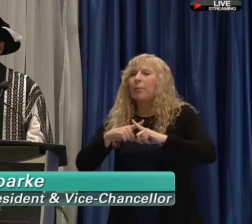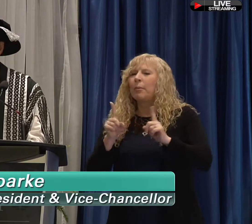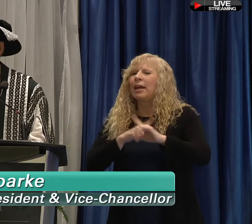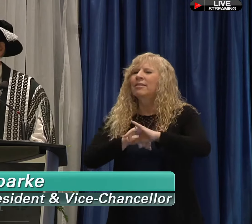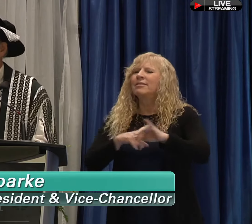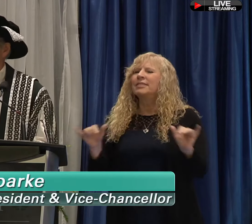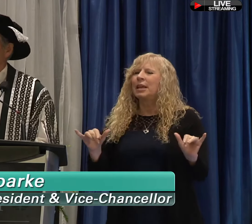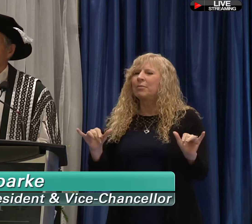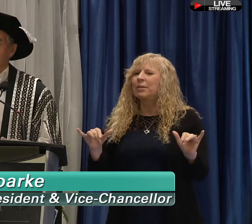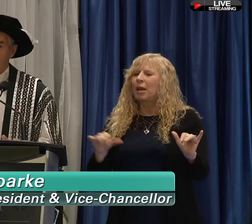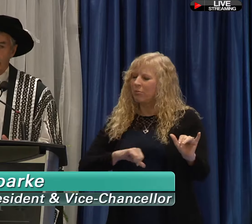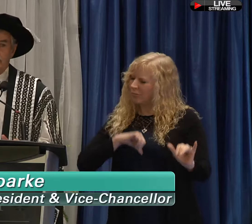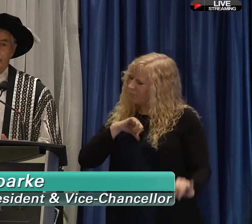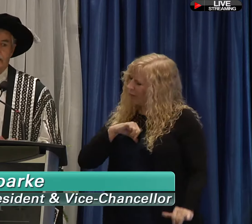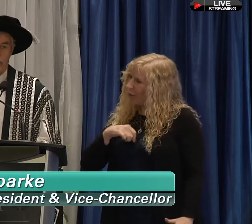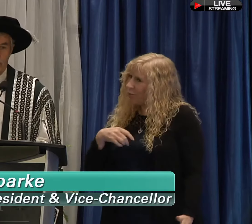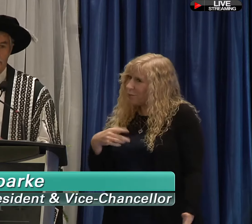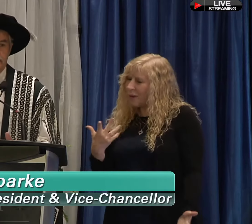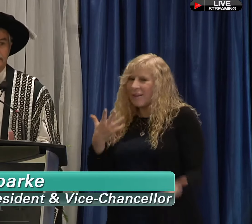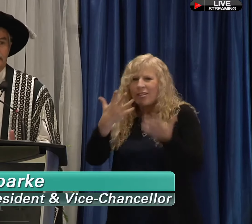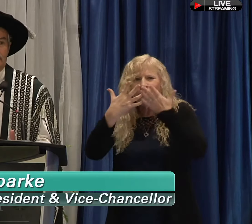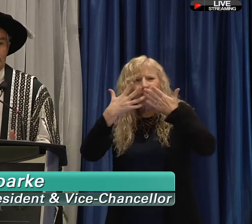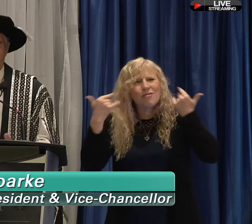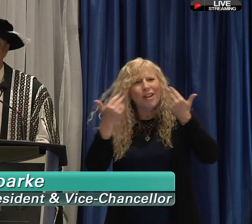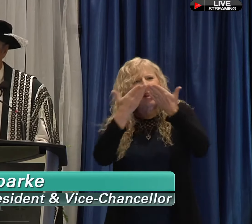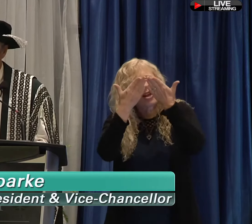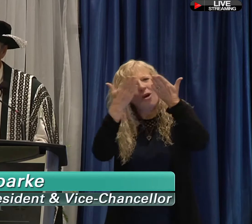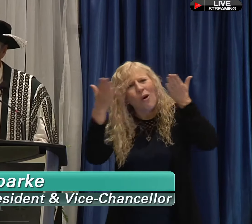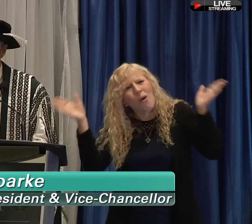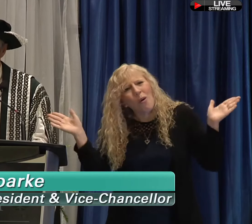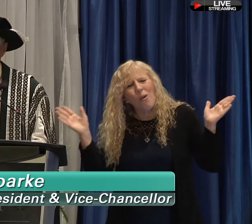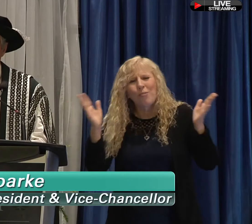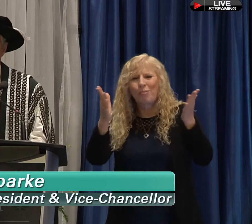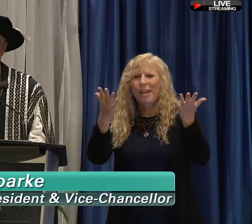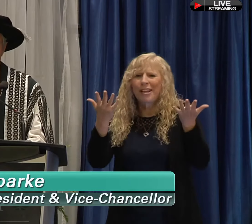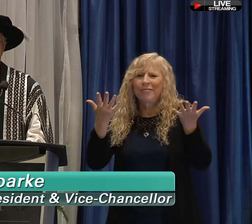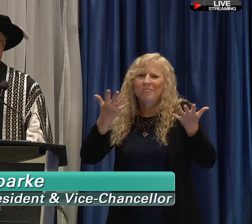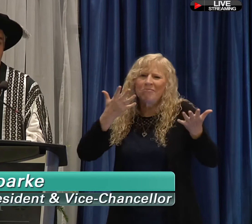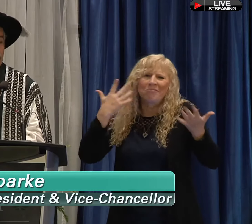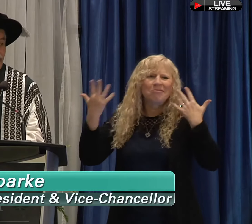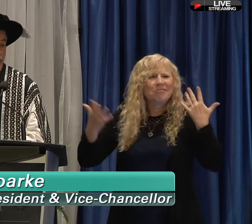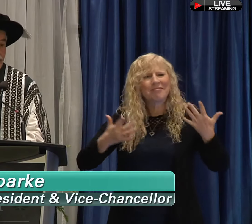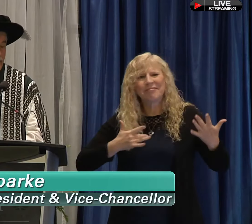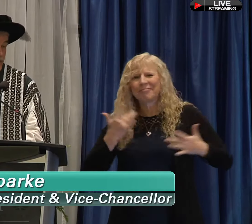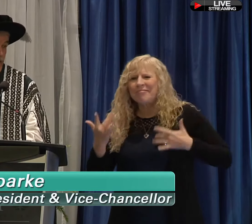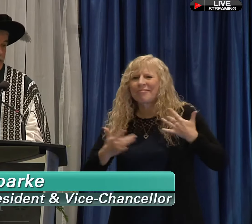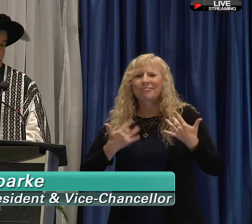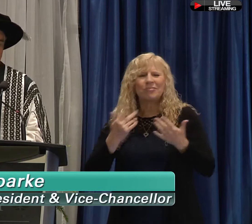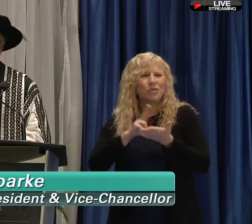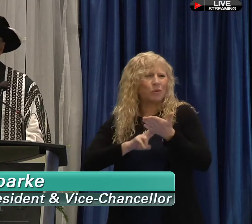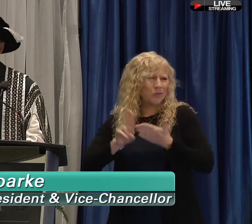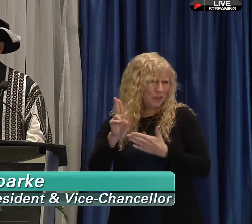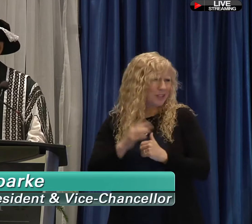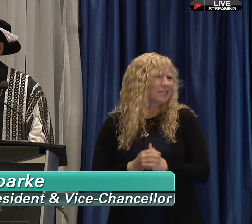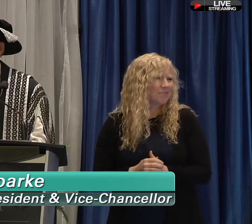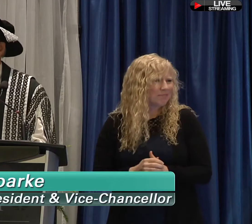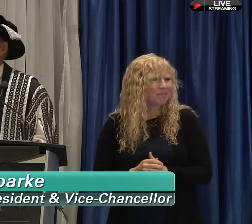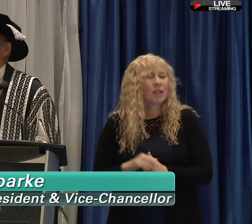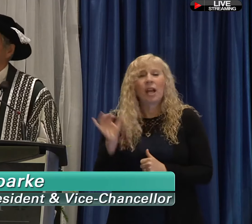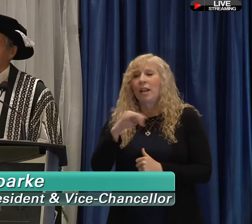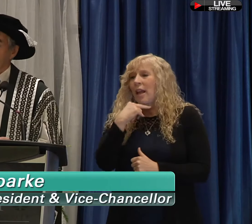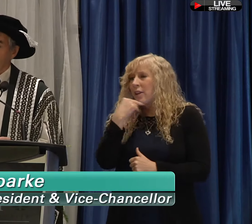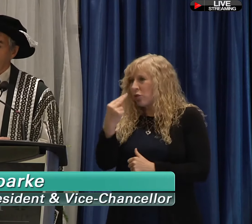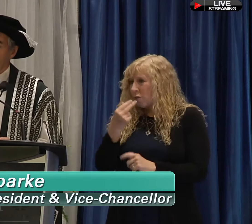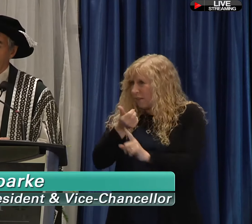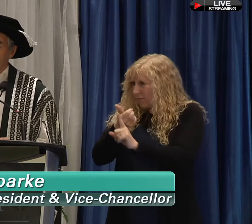pride ourselves in being a very friendly, open, gregarious universities. And like Trent itself, we